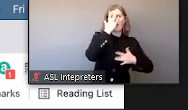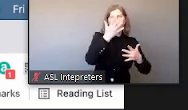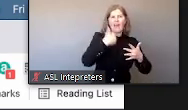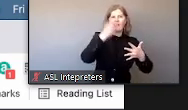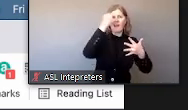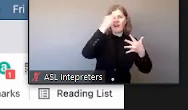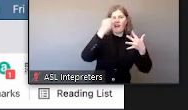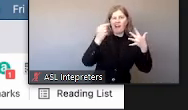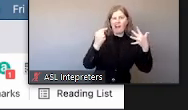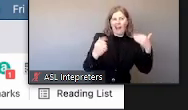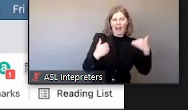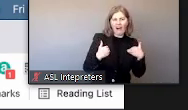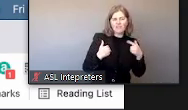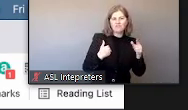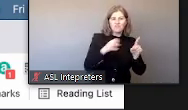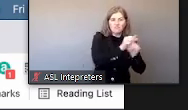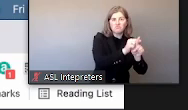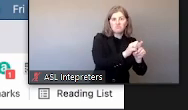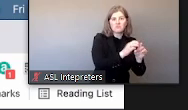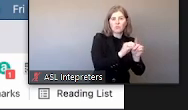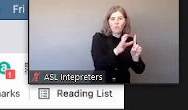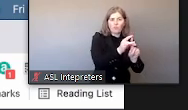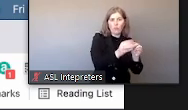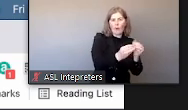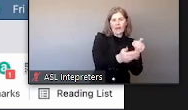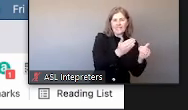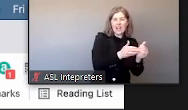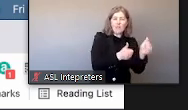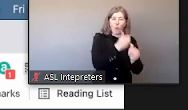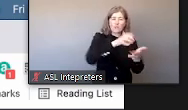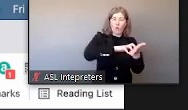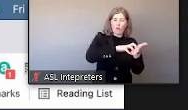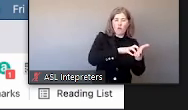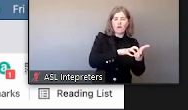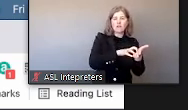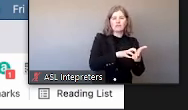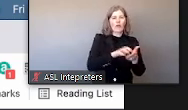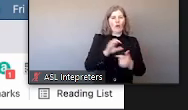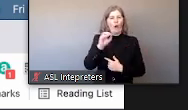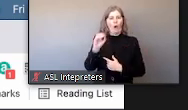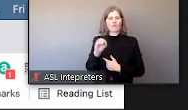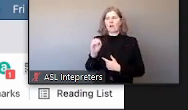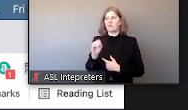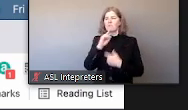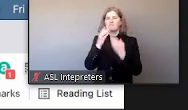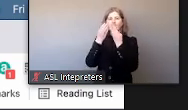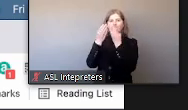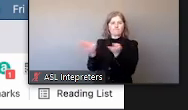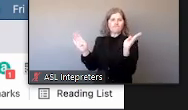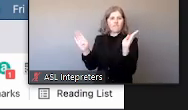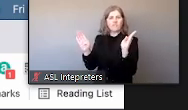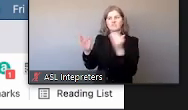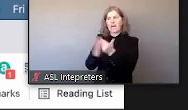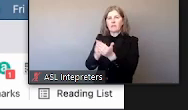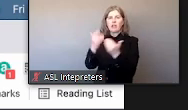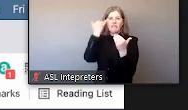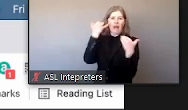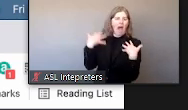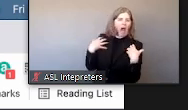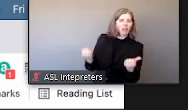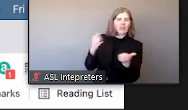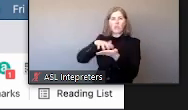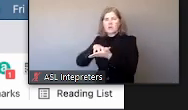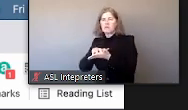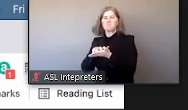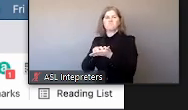people with the most underlying conditions and the most vulnerable. It sort of universally tore through the population. A lot more